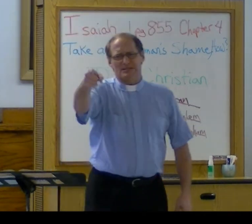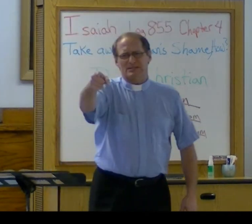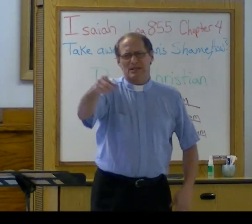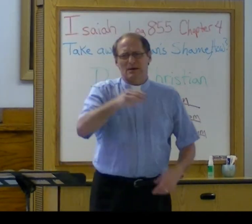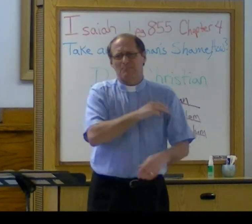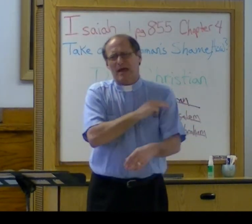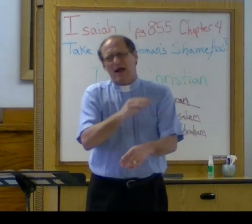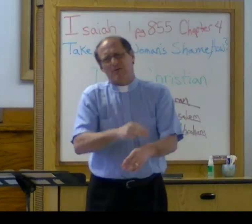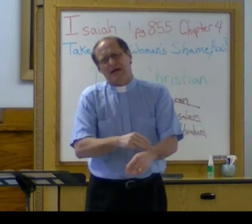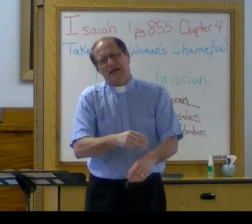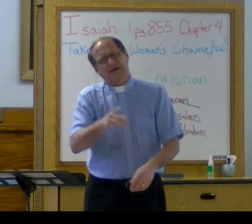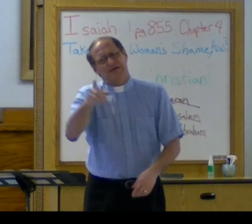Jealous, Mary.